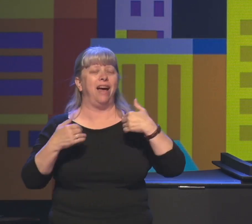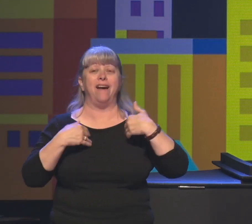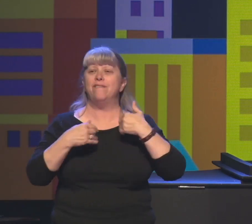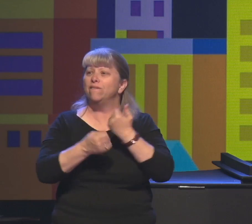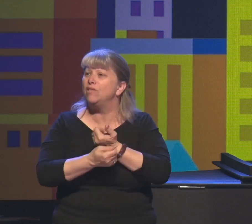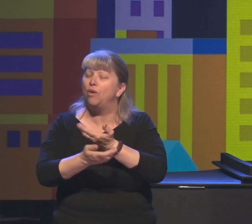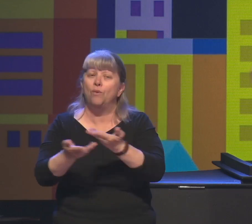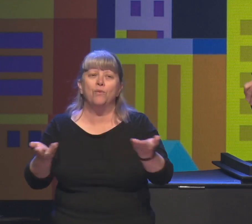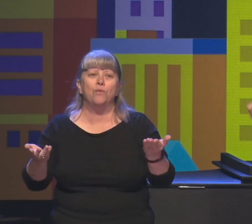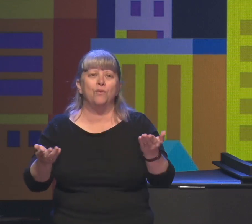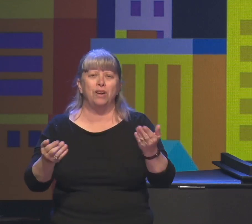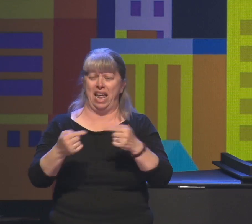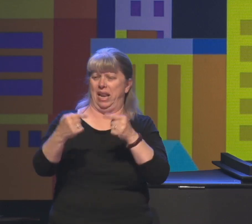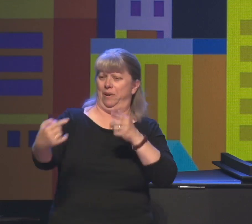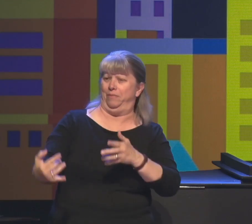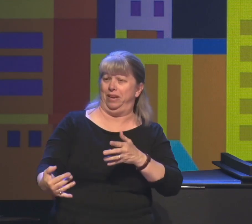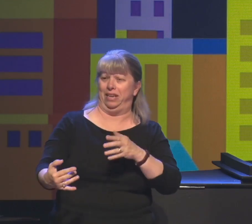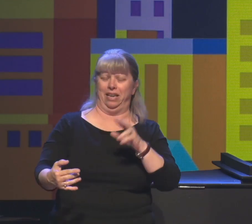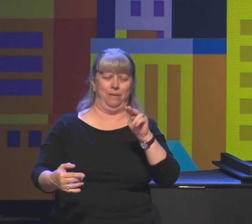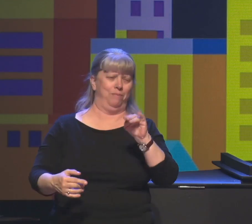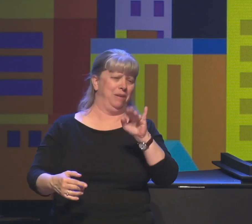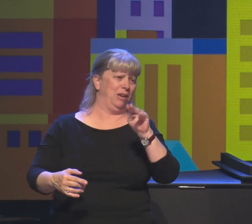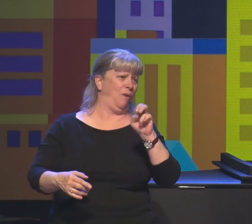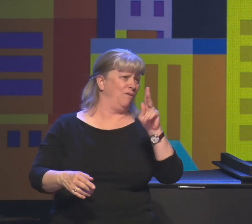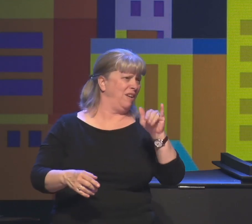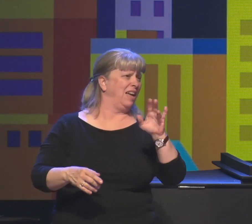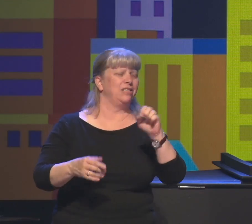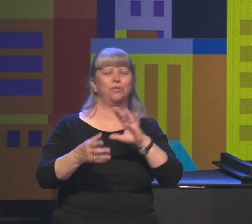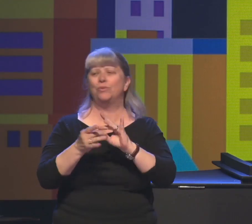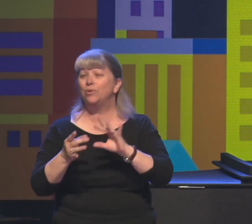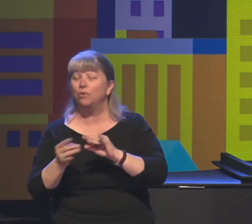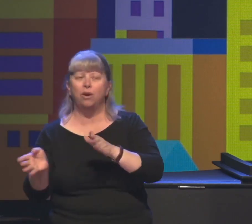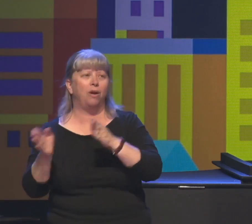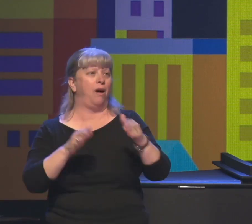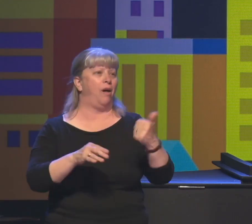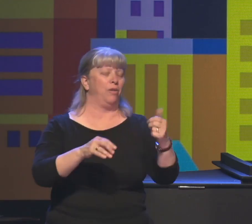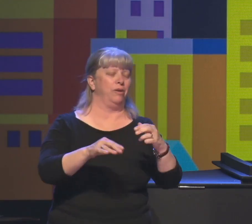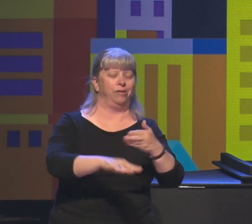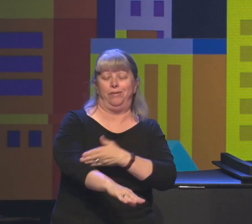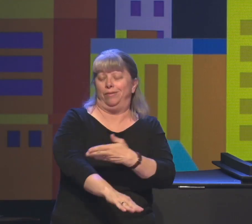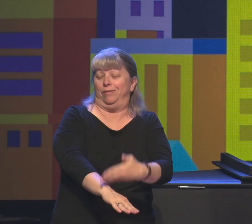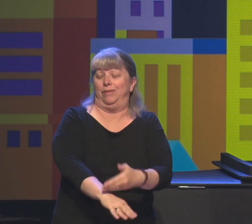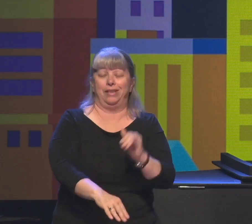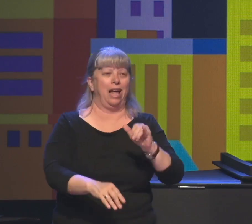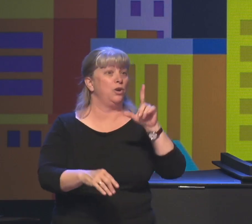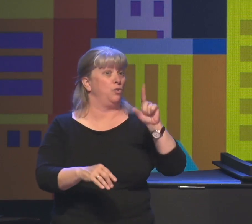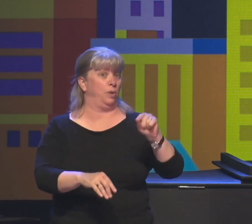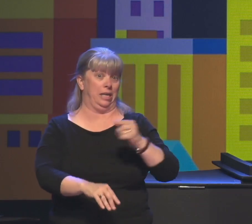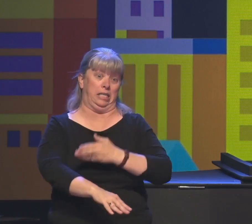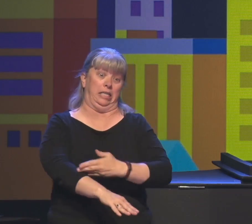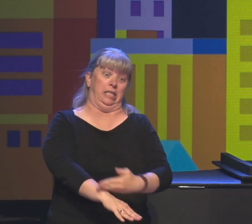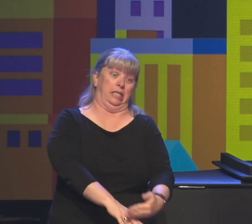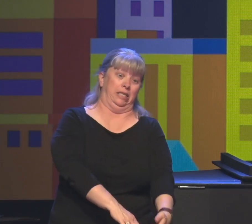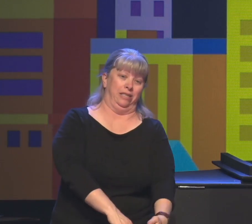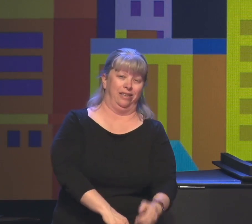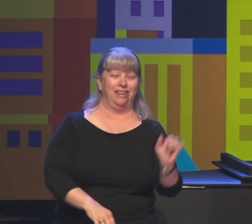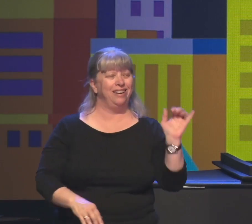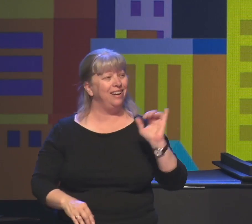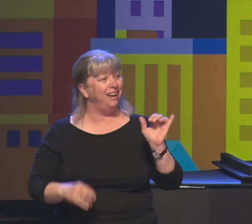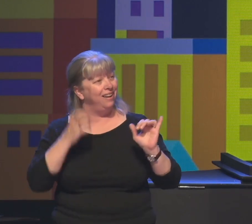love your arch enemies, the Ninevites, right? If you know that story. And then we have like the one-step passage, maybe even like 20-step passage backwards, where